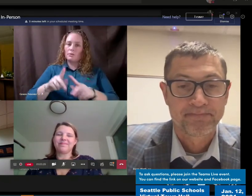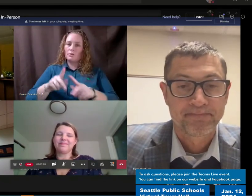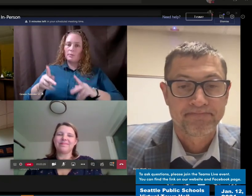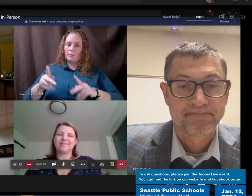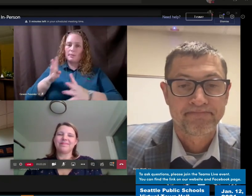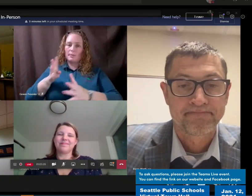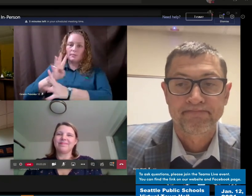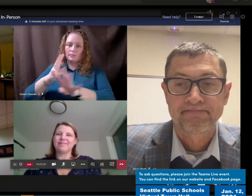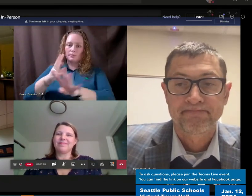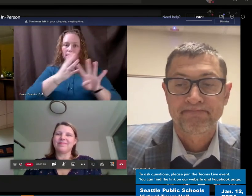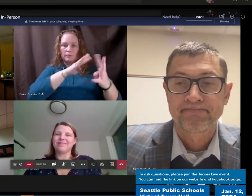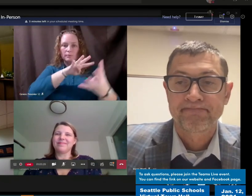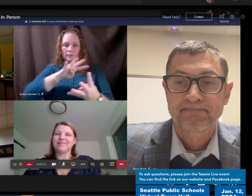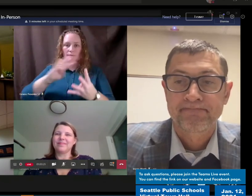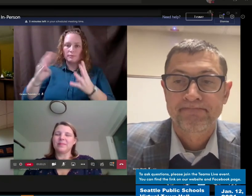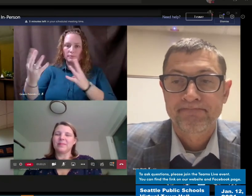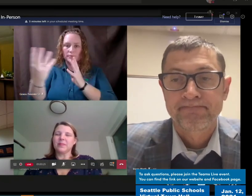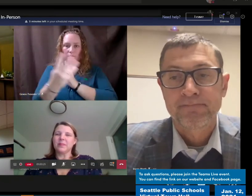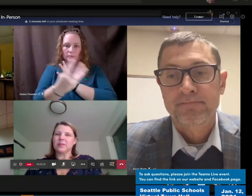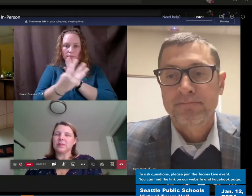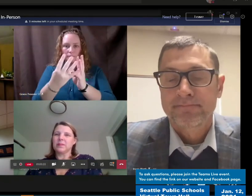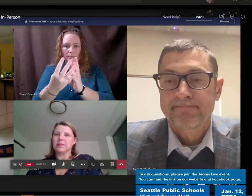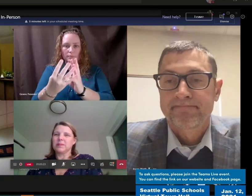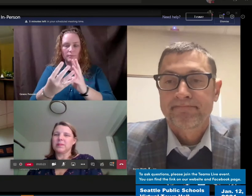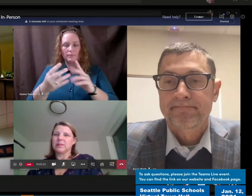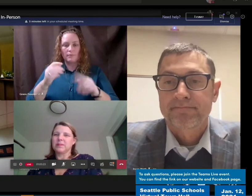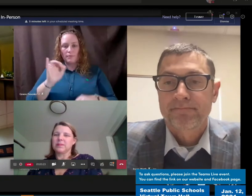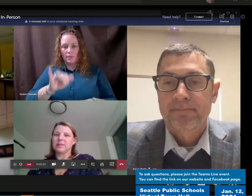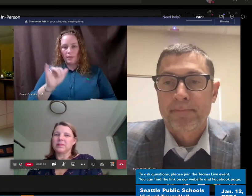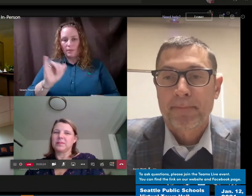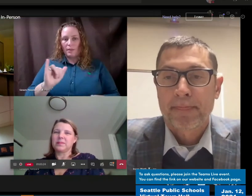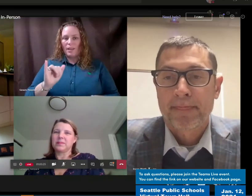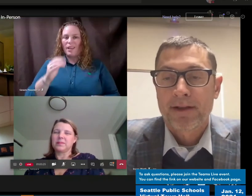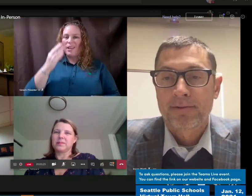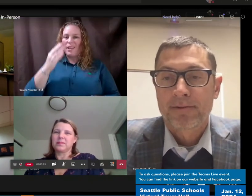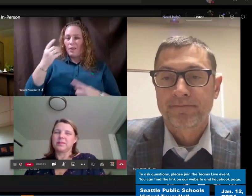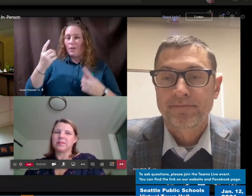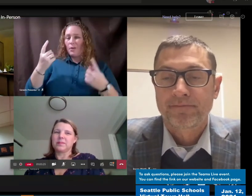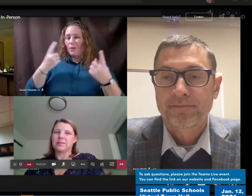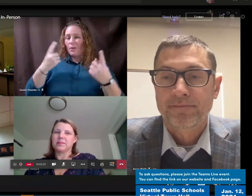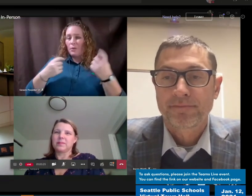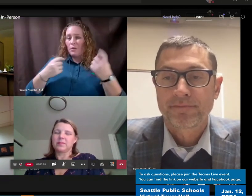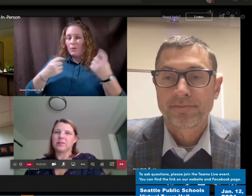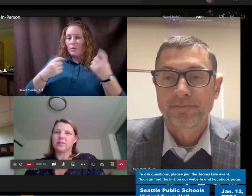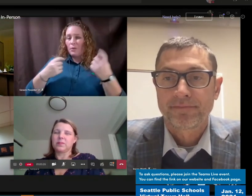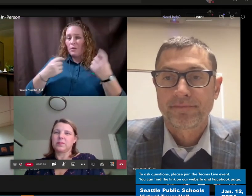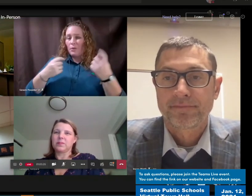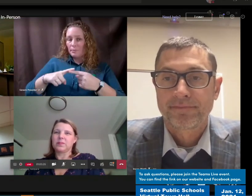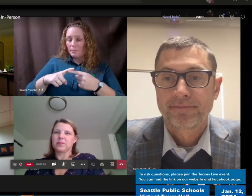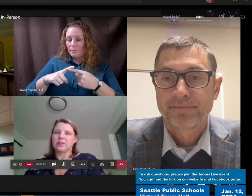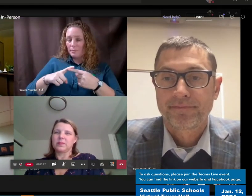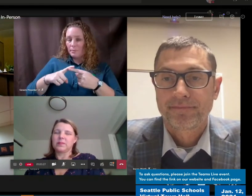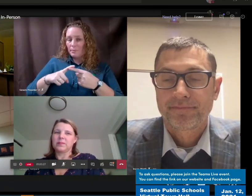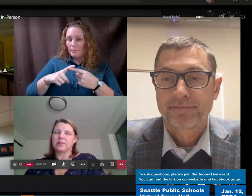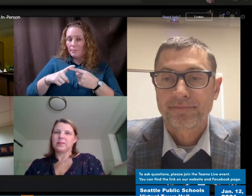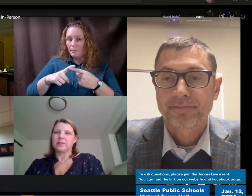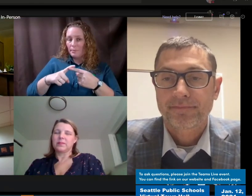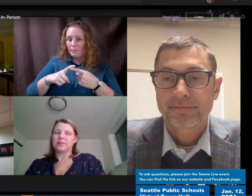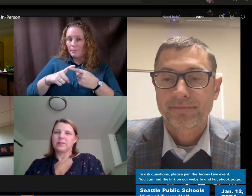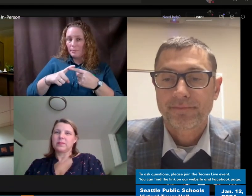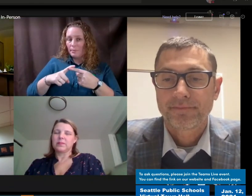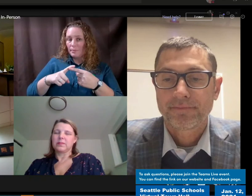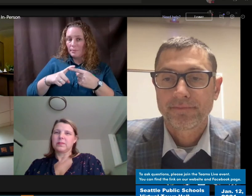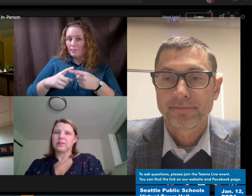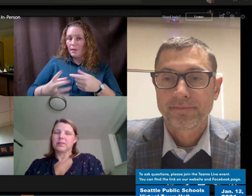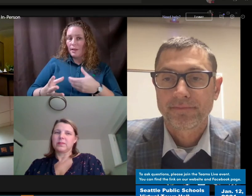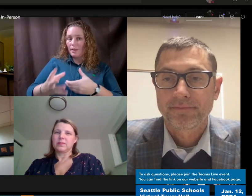Okay, that's great. And I know there's also been questions, Dr. Codd, about the involvement of our labor